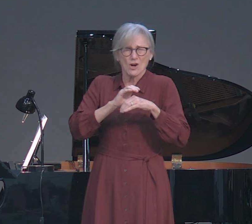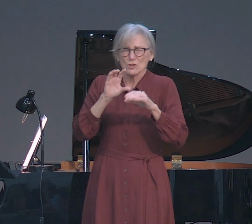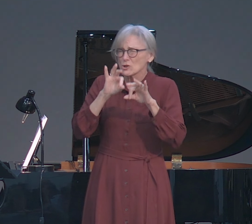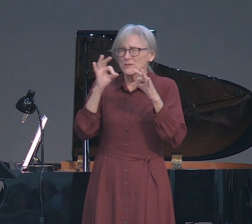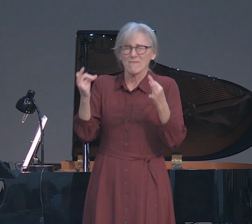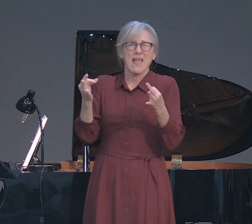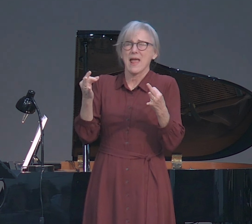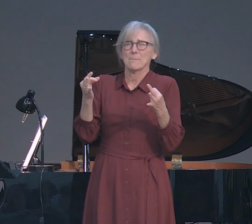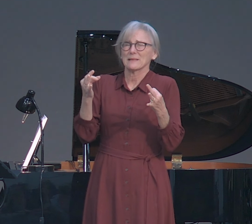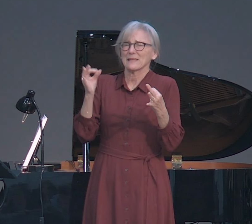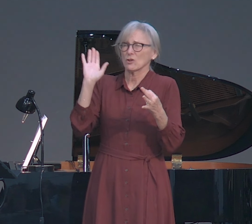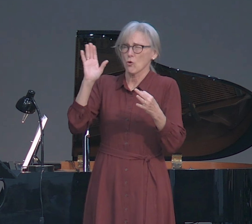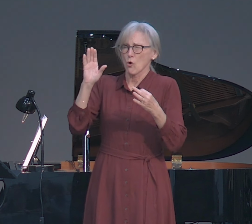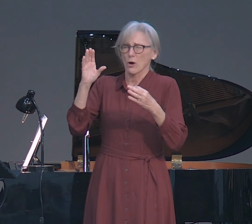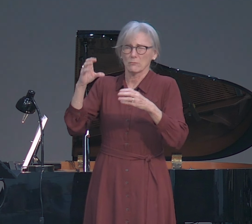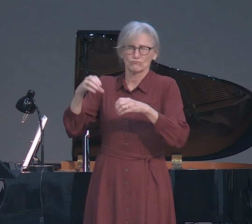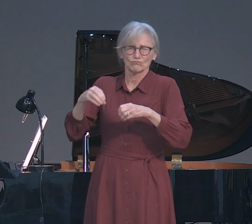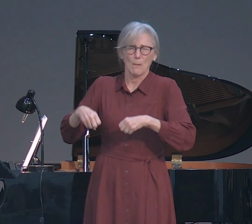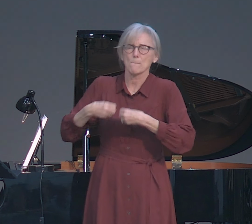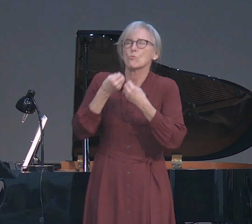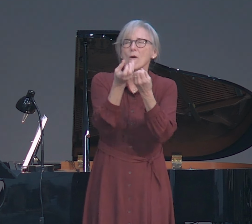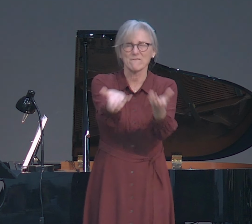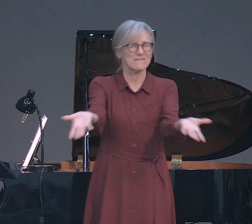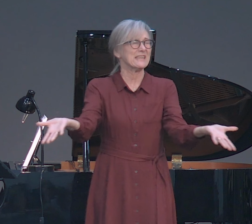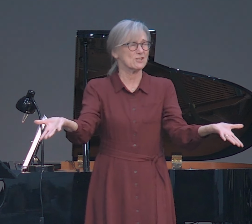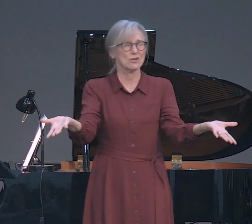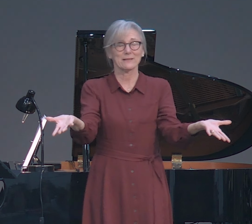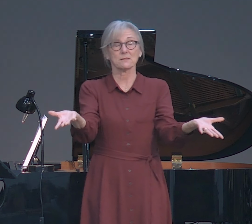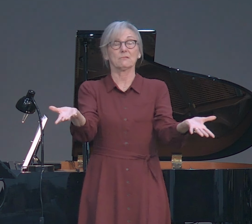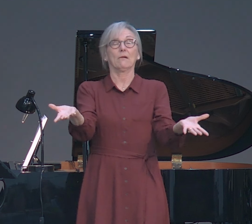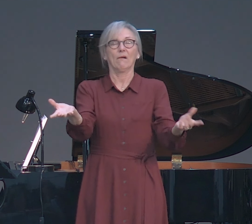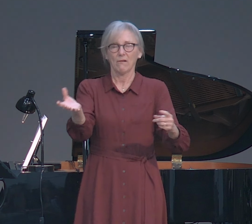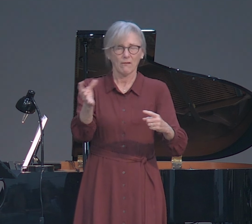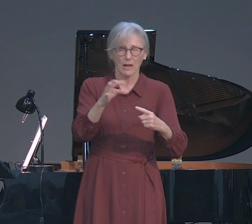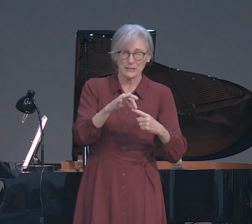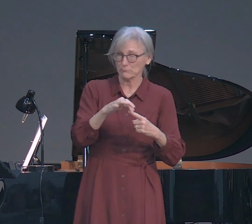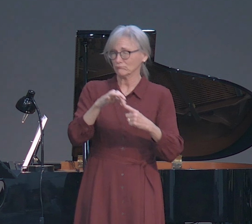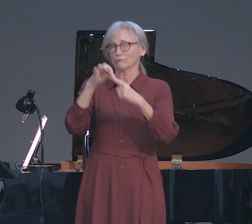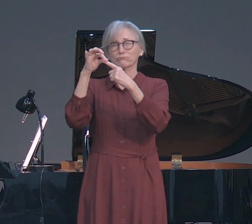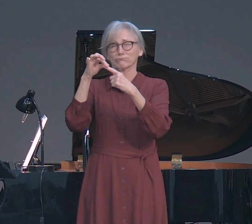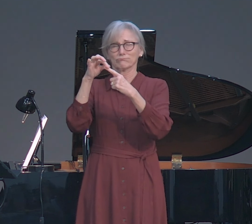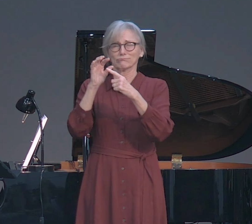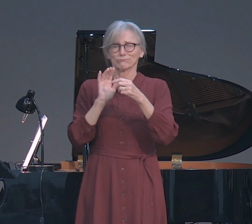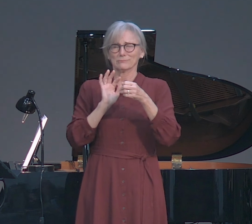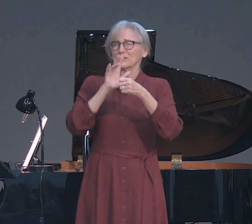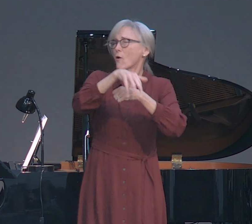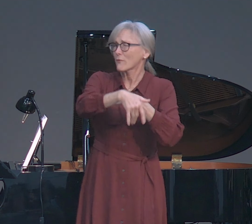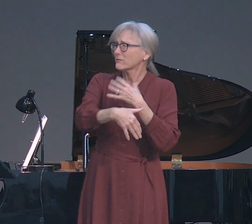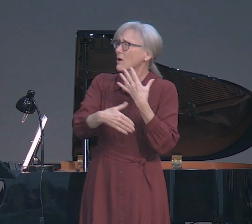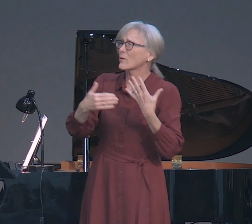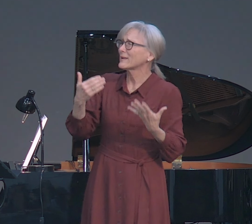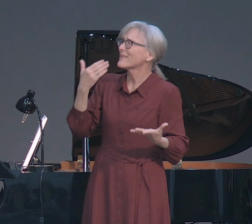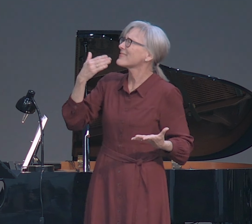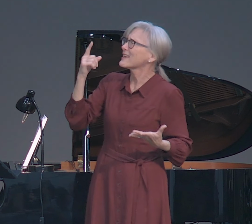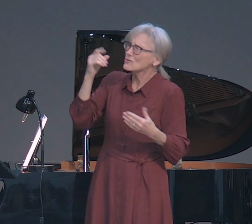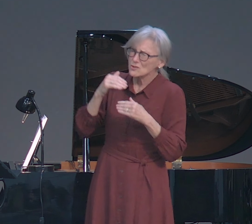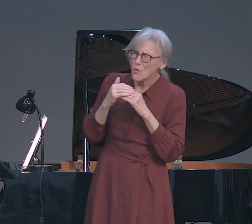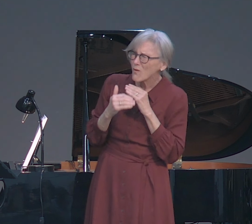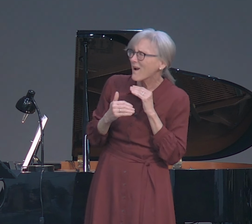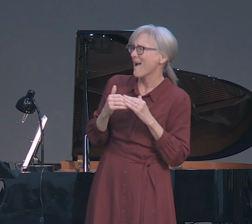provision is extraordinary. It's extravagant. So thank You. You're so kind to us.